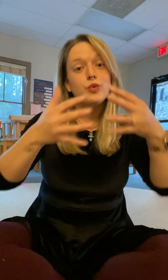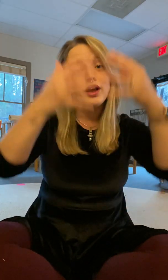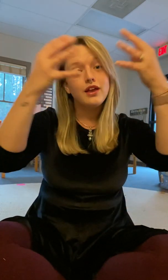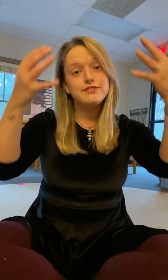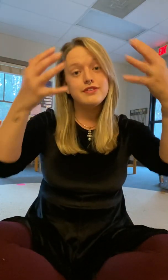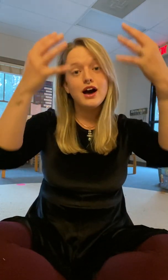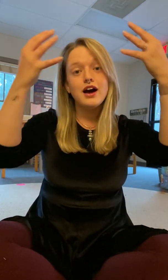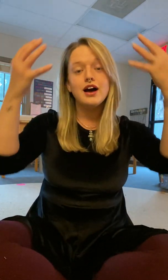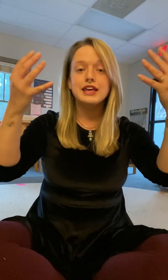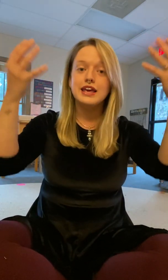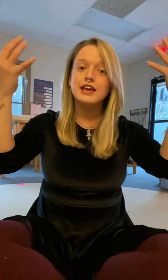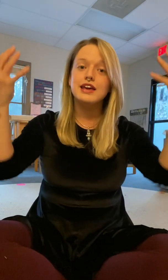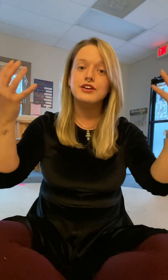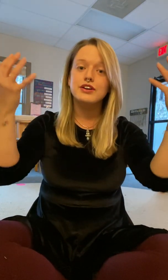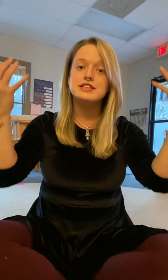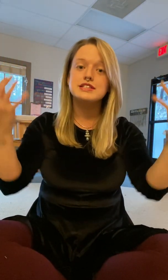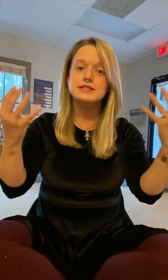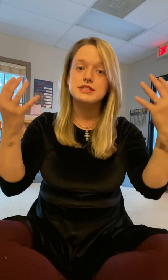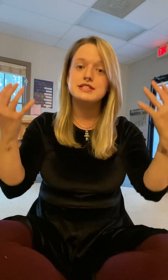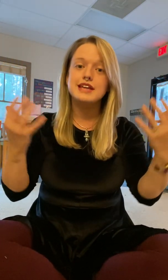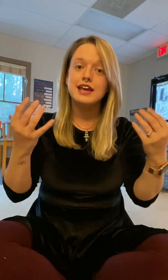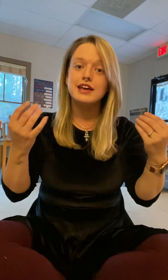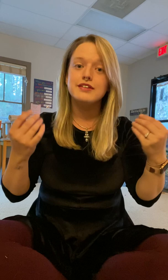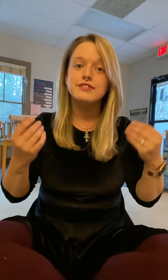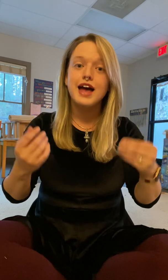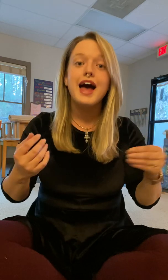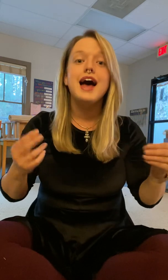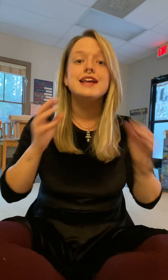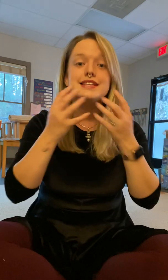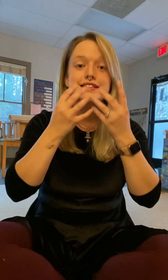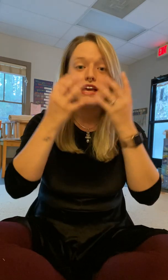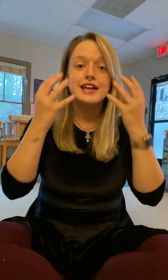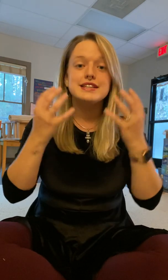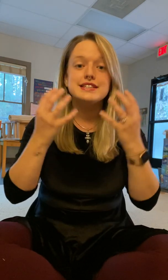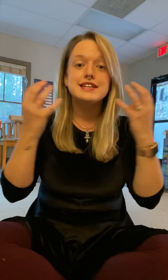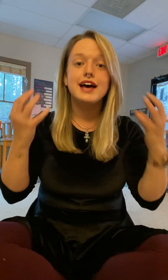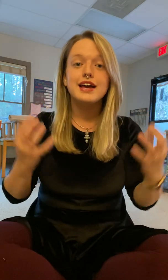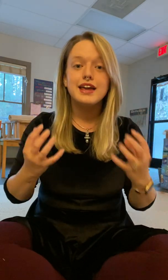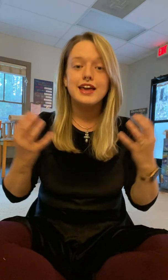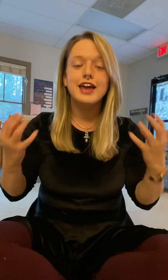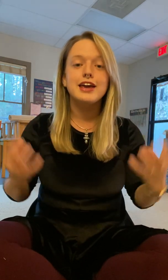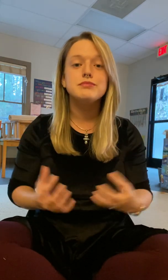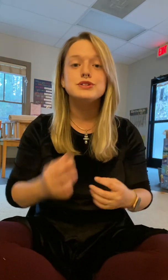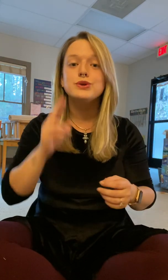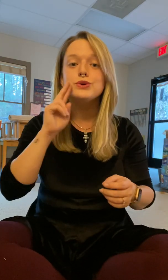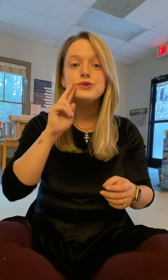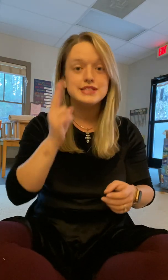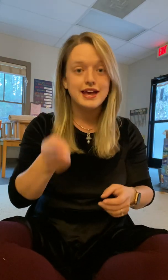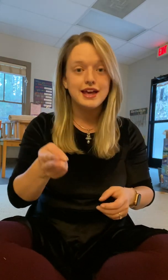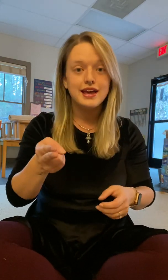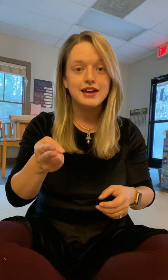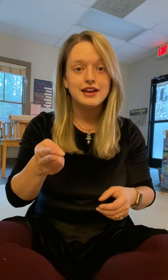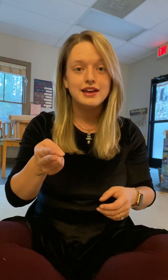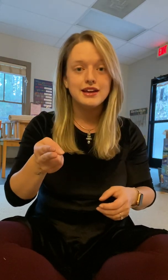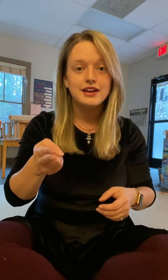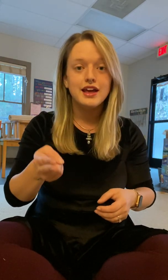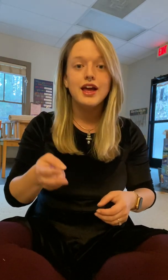one foggy Christmas Eve, Santa came to say,